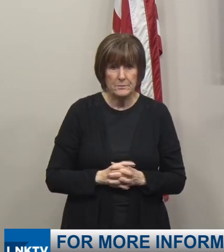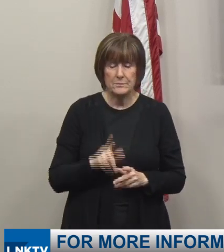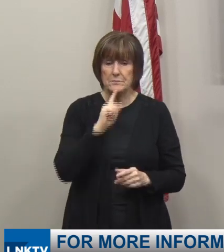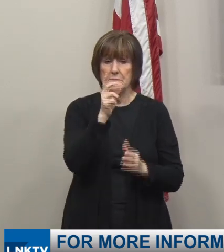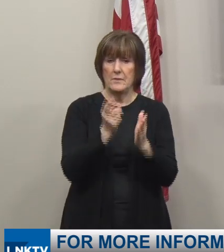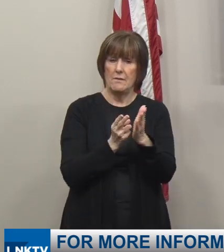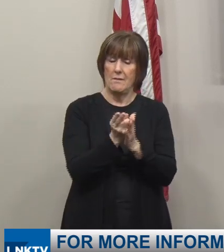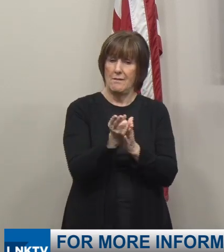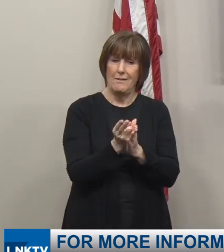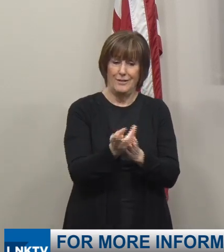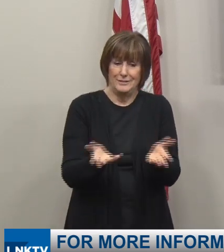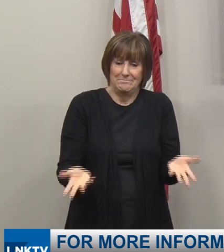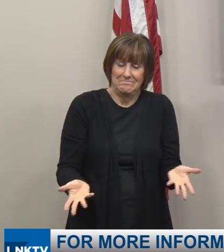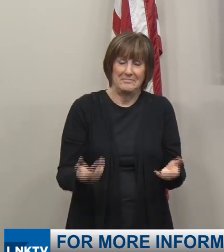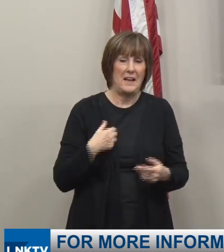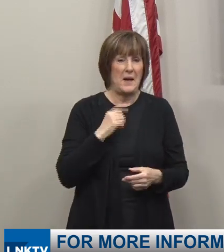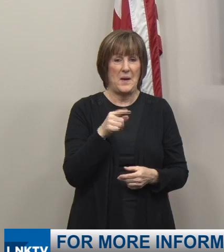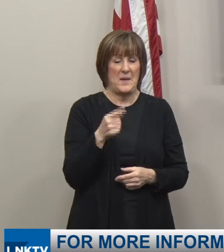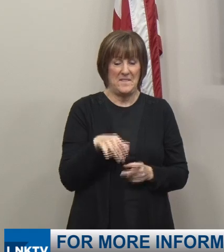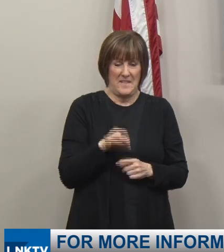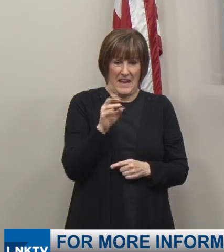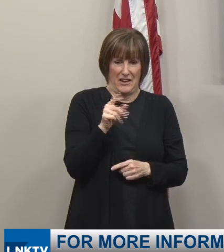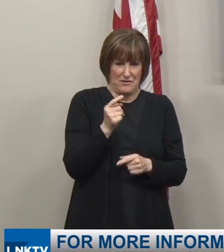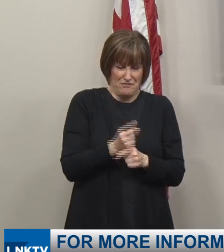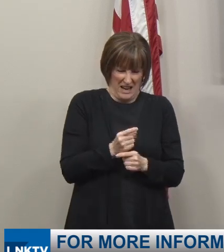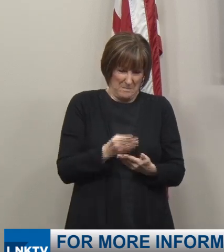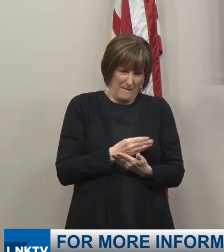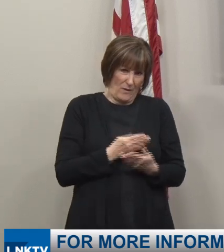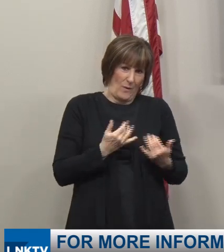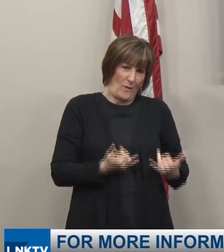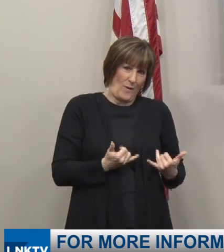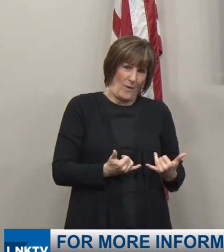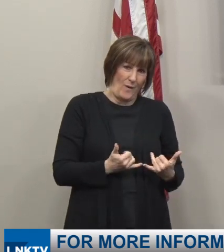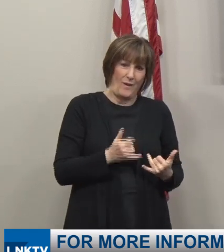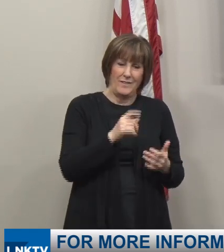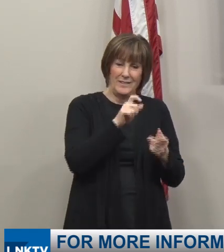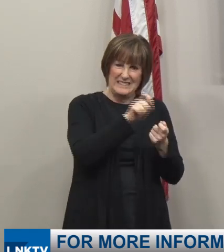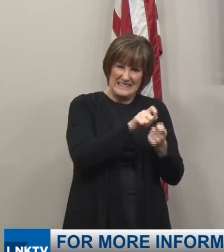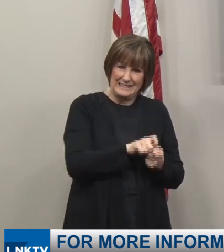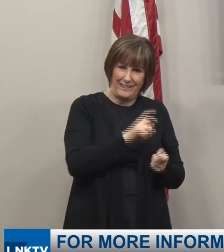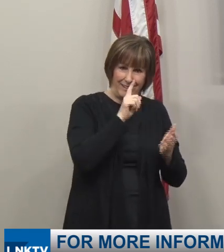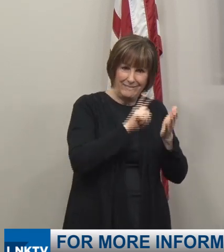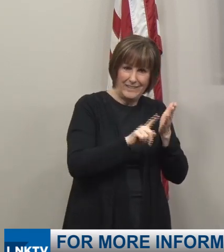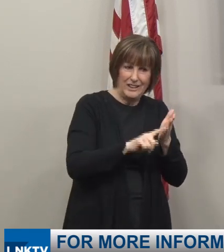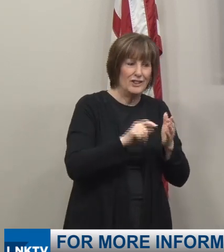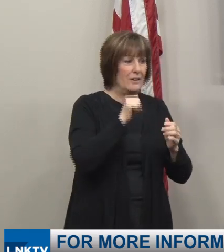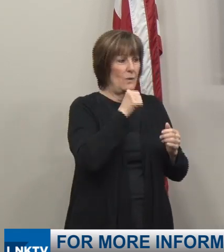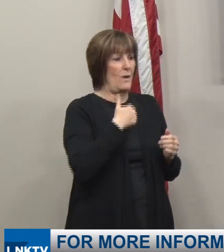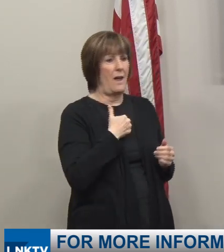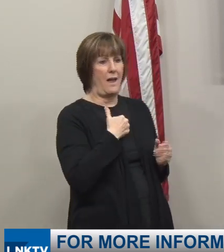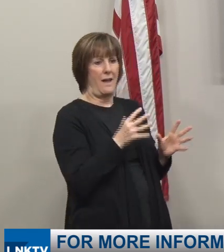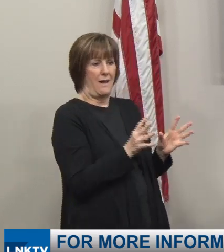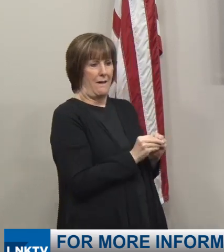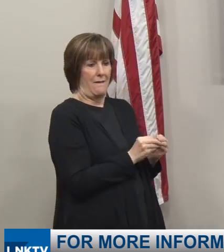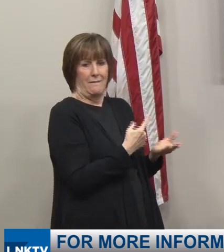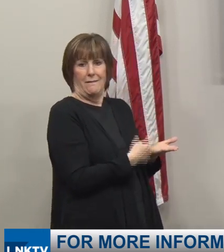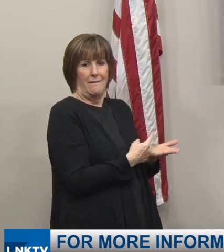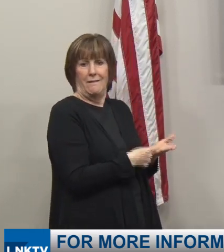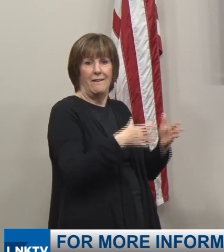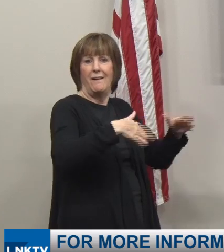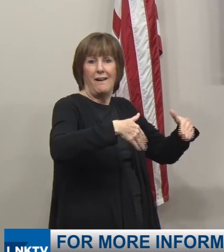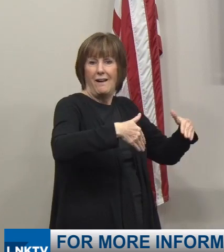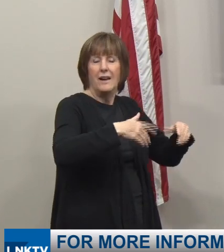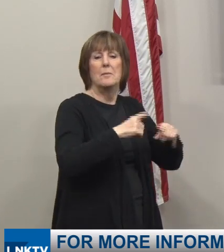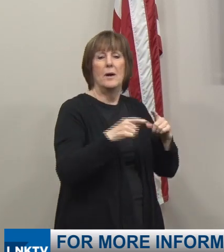Well, to be honest, I only found out right before this briefing the details of the investigation, so we haven't had a chance to have a conversation like that, but we